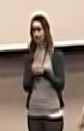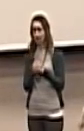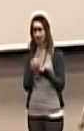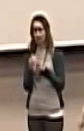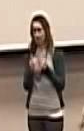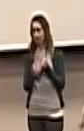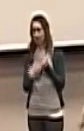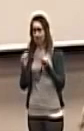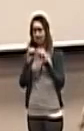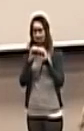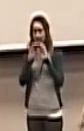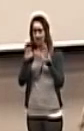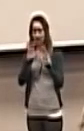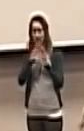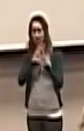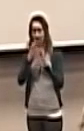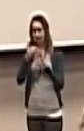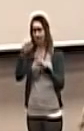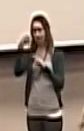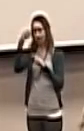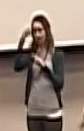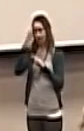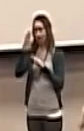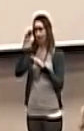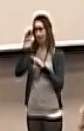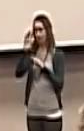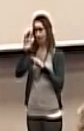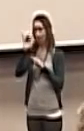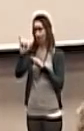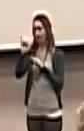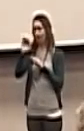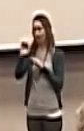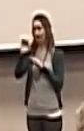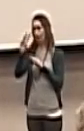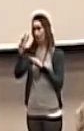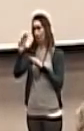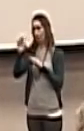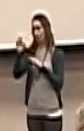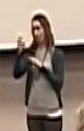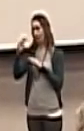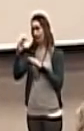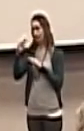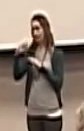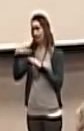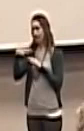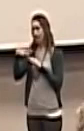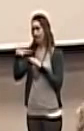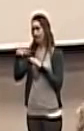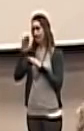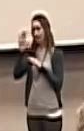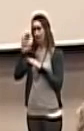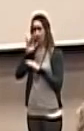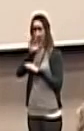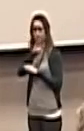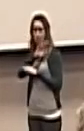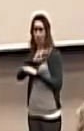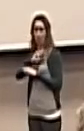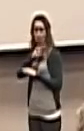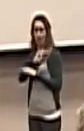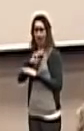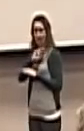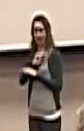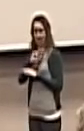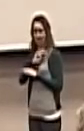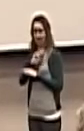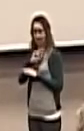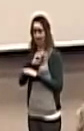of Yahweh, that which rendered him and his religion unique, was the moral factor